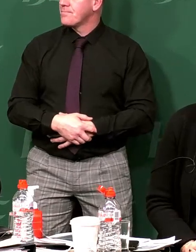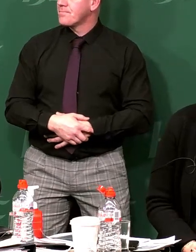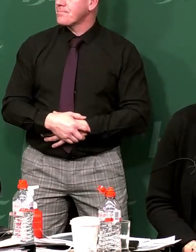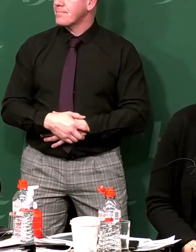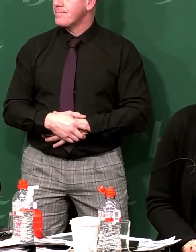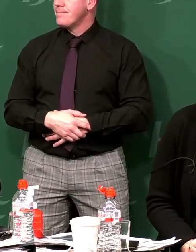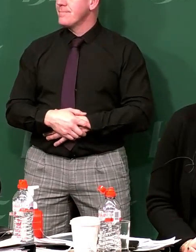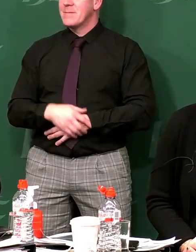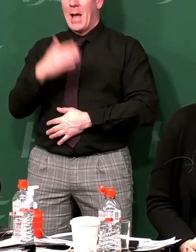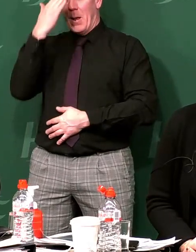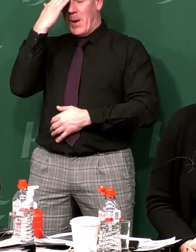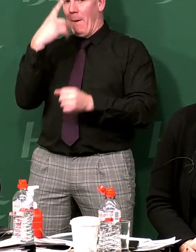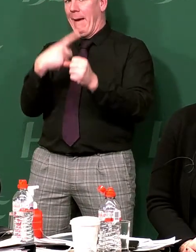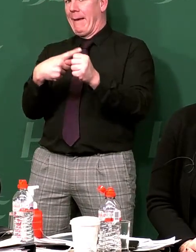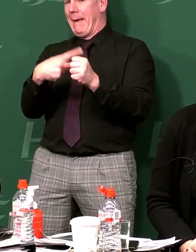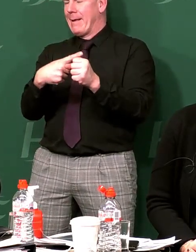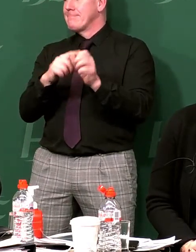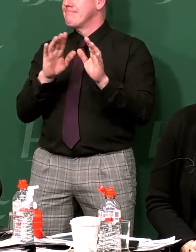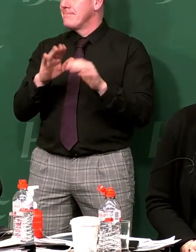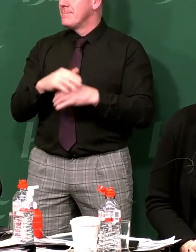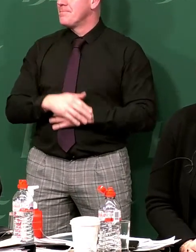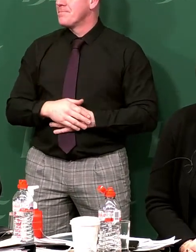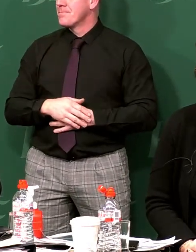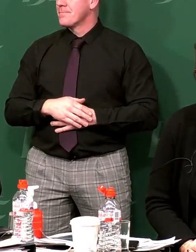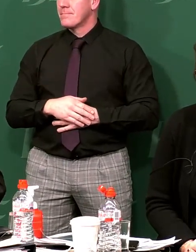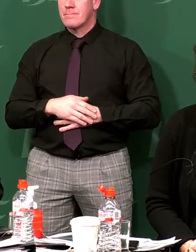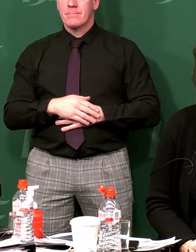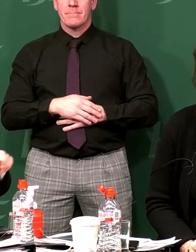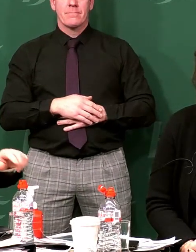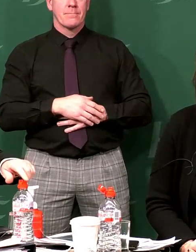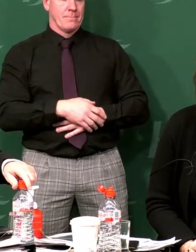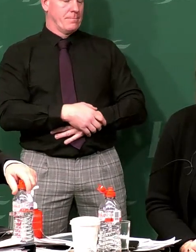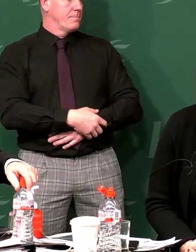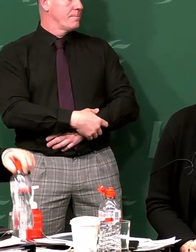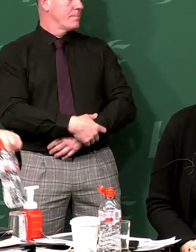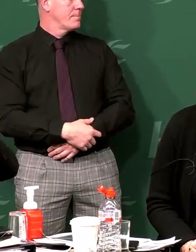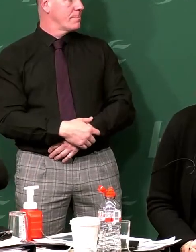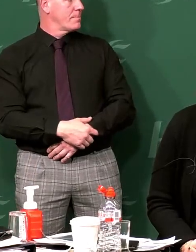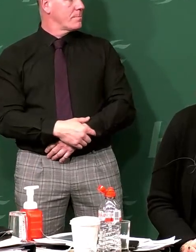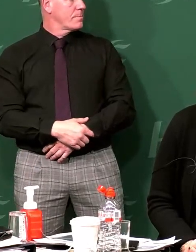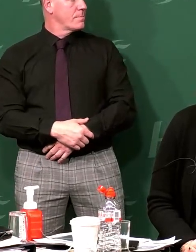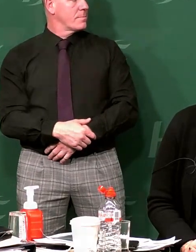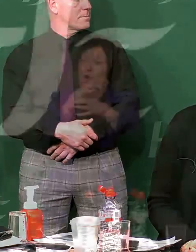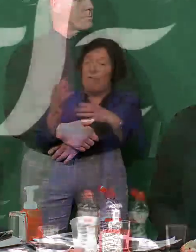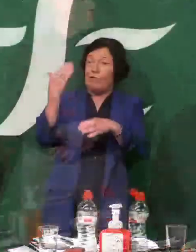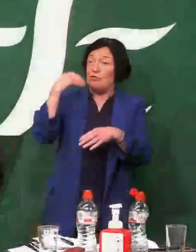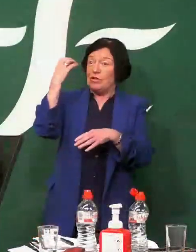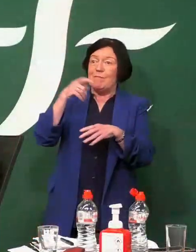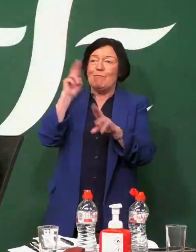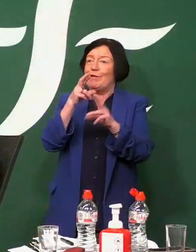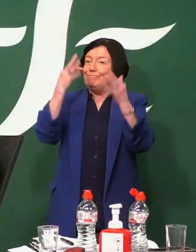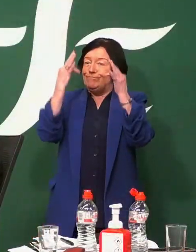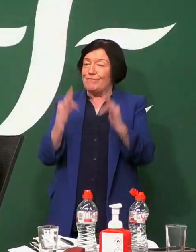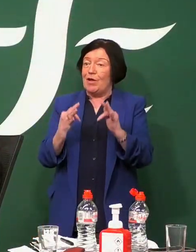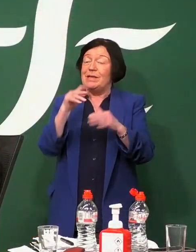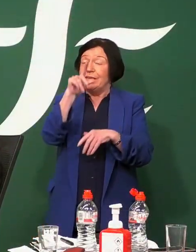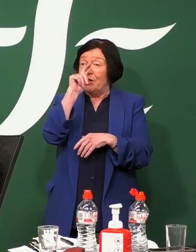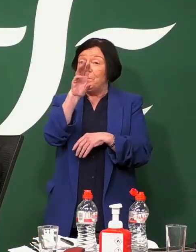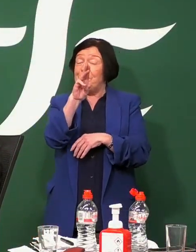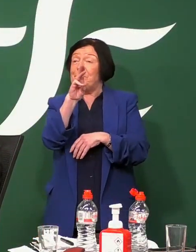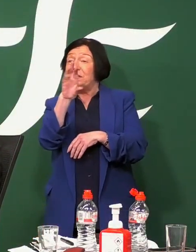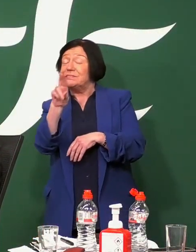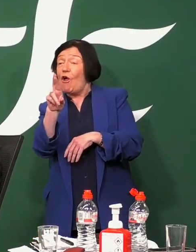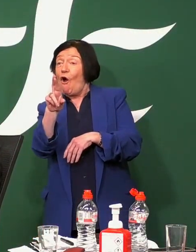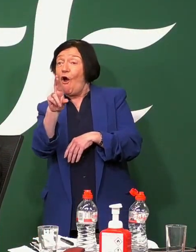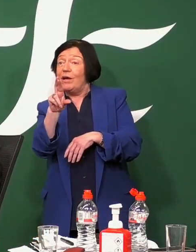Hi, sorry, I know I'm going on about this now, but Colm, do you reckon the people then who had COVID over Christmas who couldn't get a confirmatory PCR might be asked to